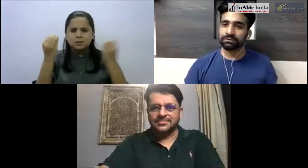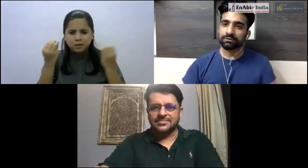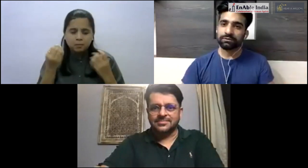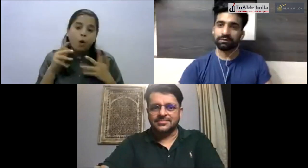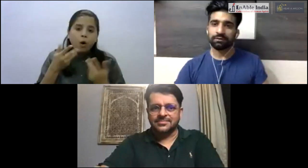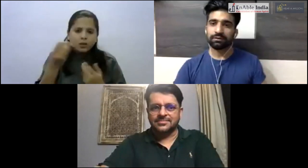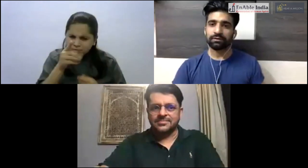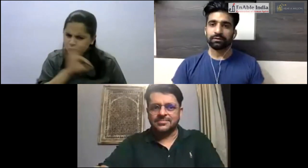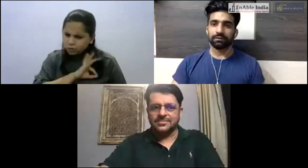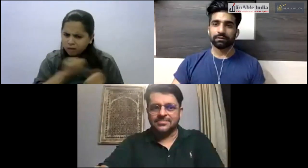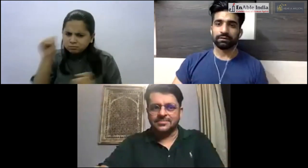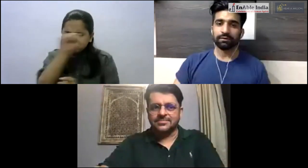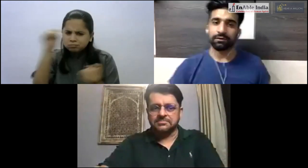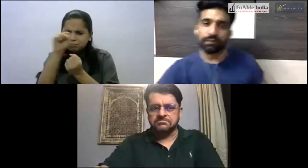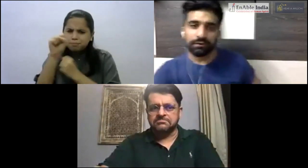drives?